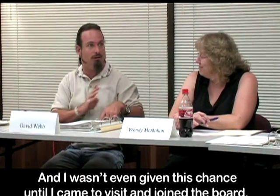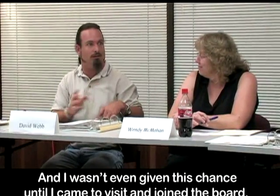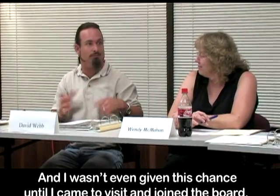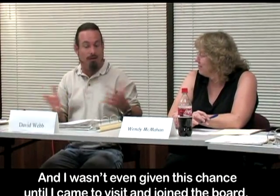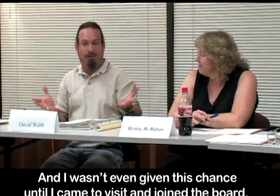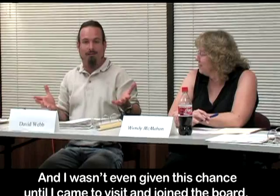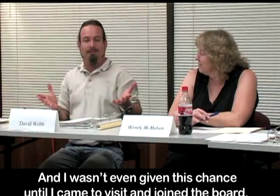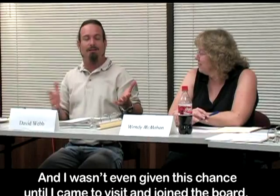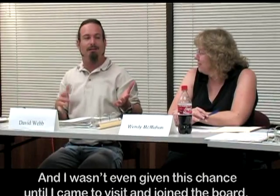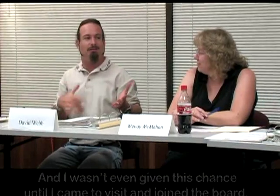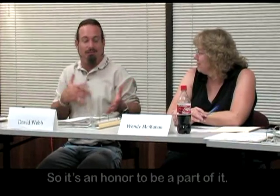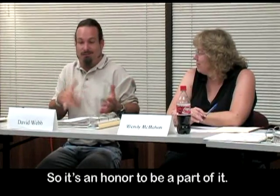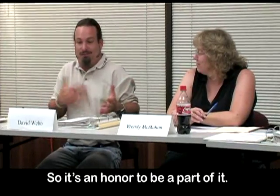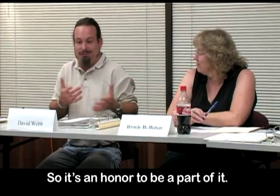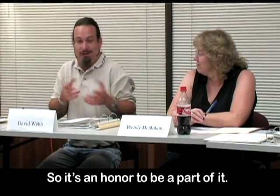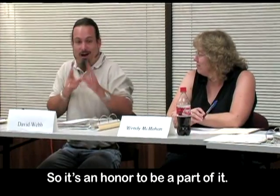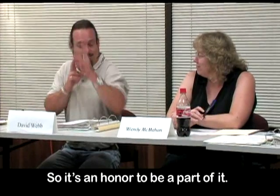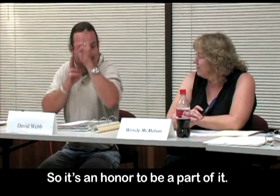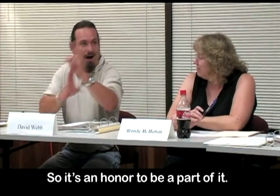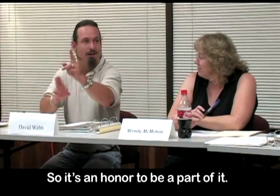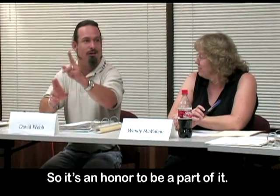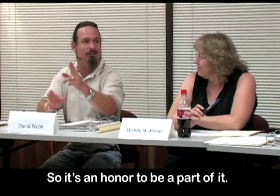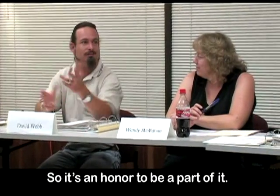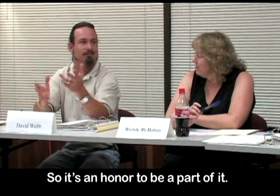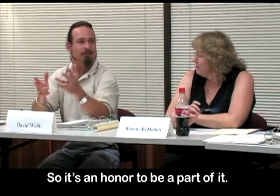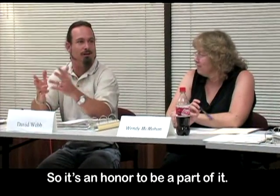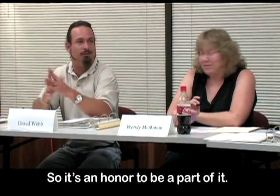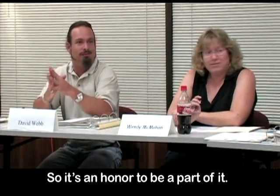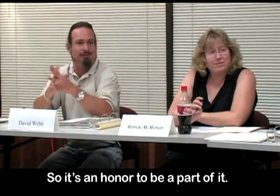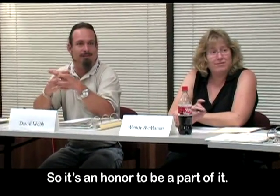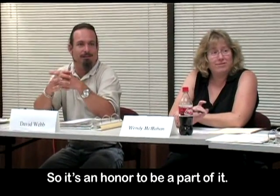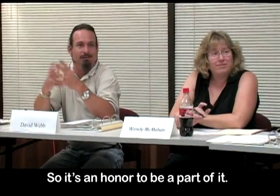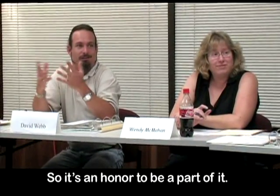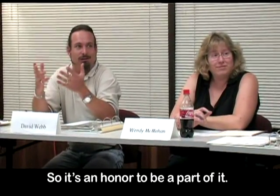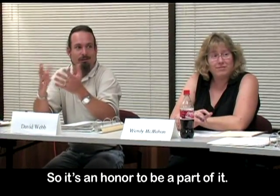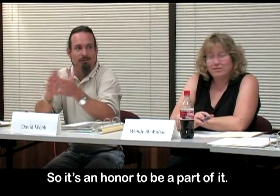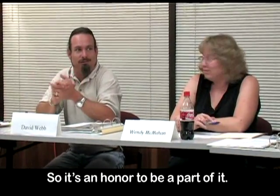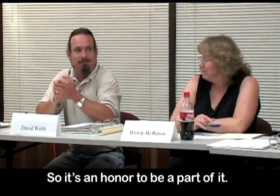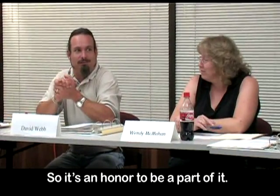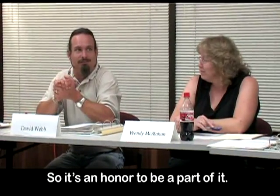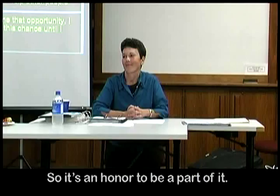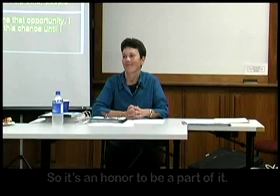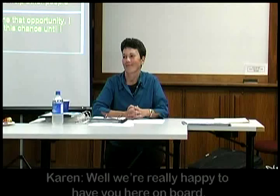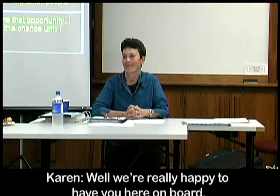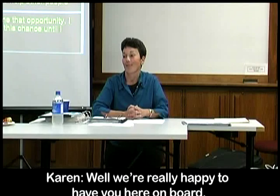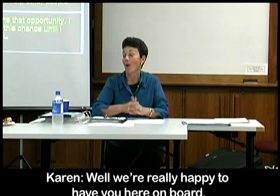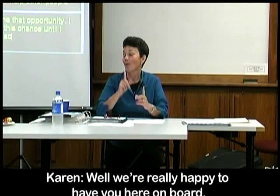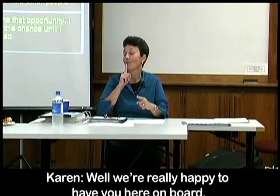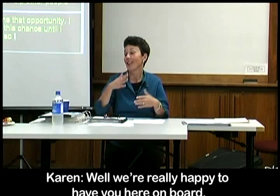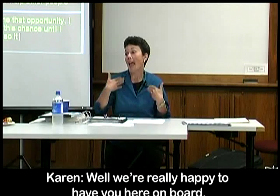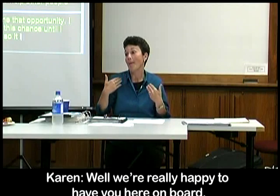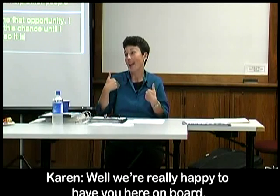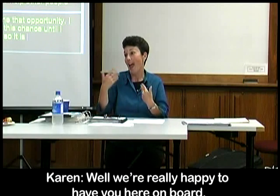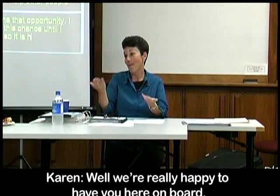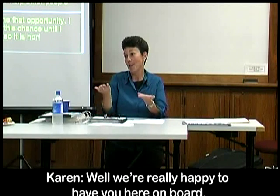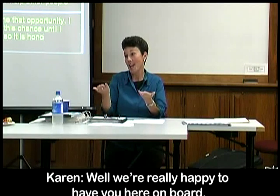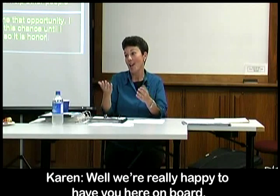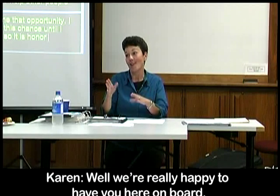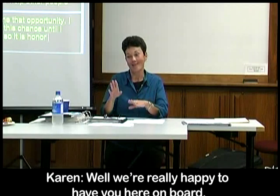visit and join the board. So it's an honor to be a part of it. Well, we're really happy to have you here